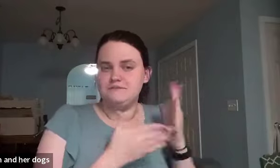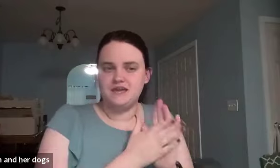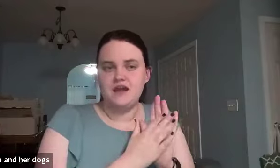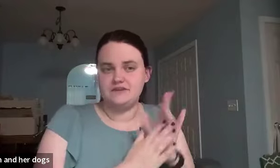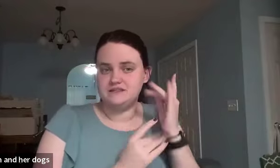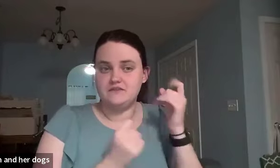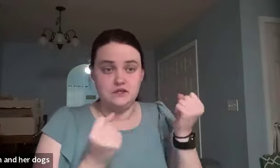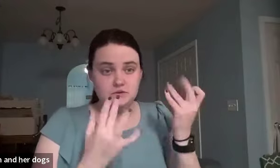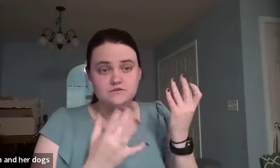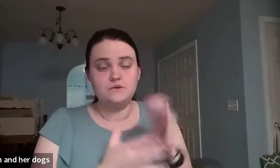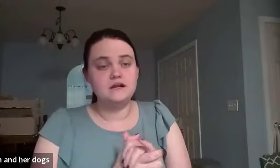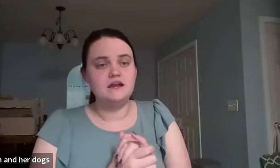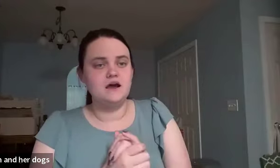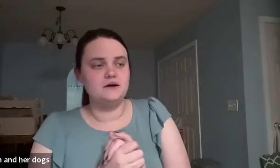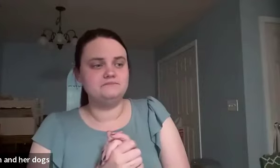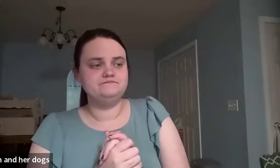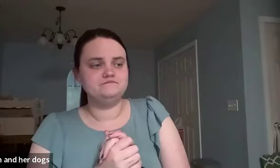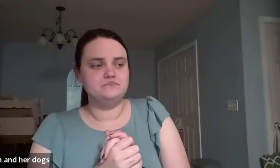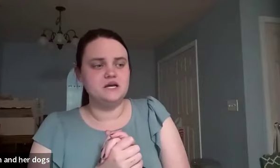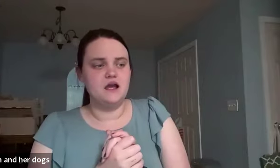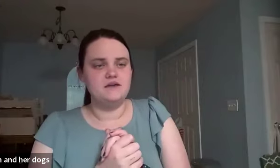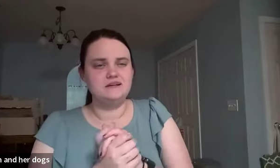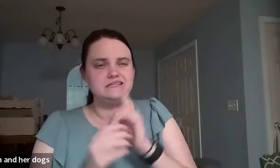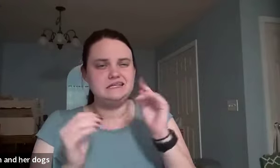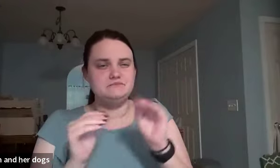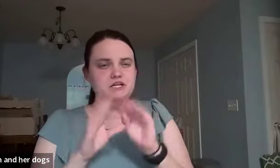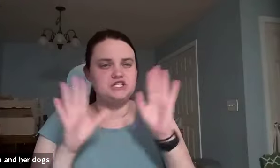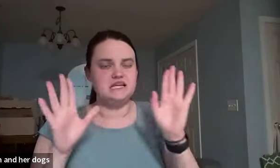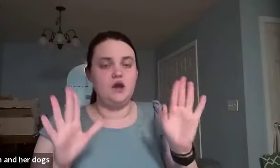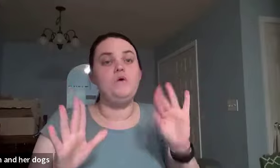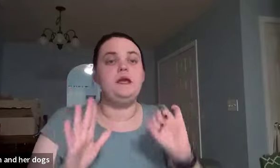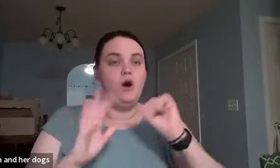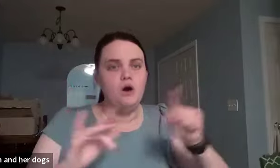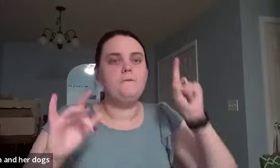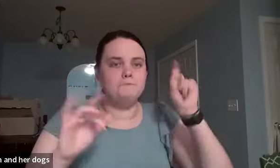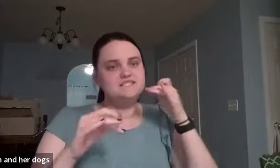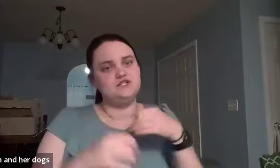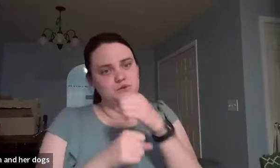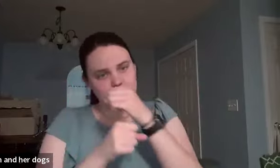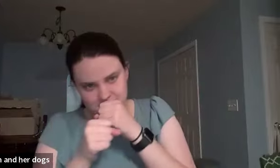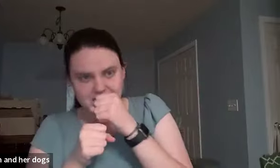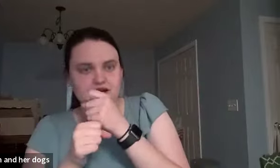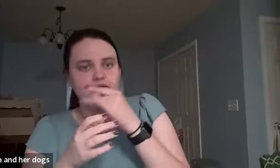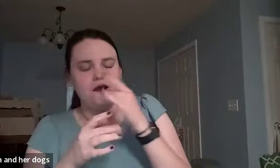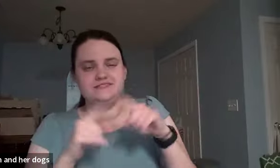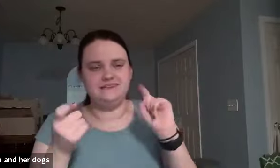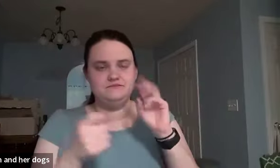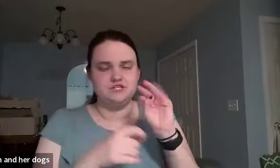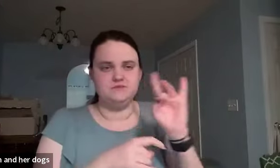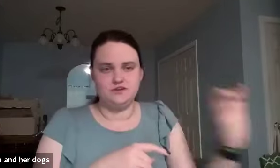They may have a sign they use for it. But I've not seen as much as like, oh, we all must do mosquito. I've seen them just be